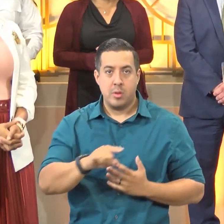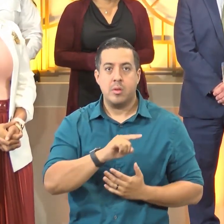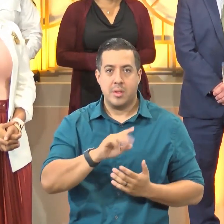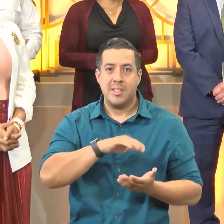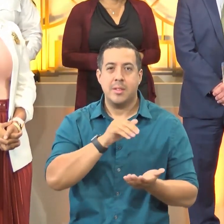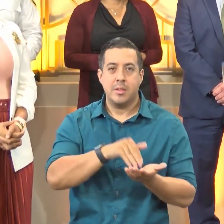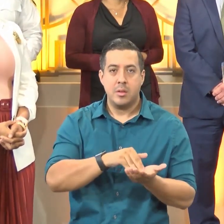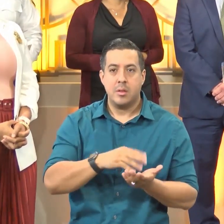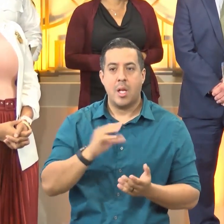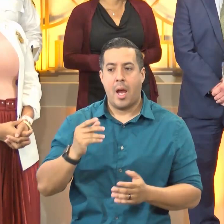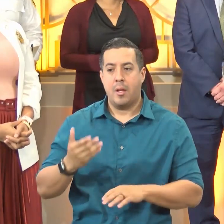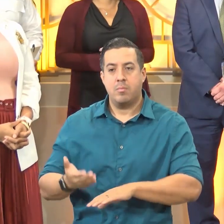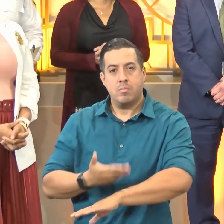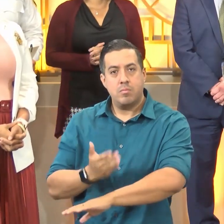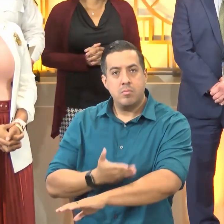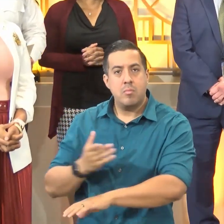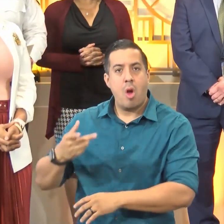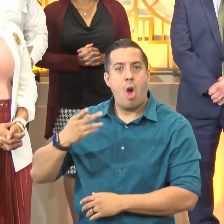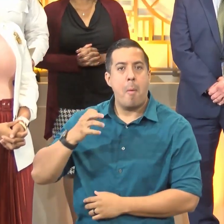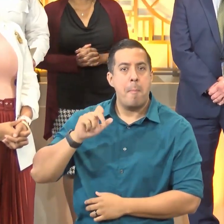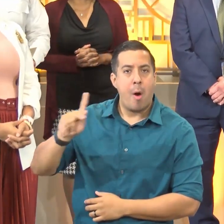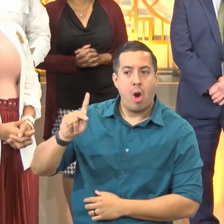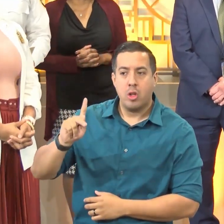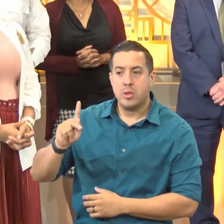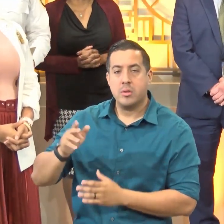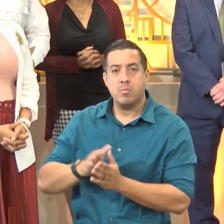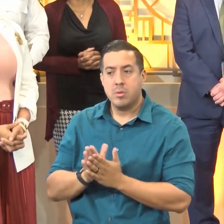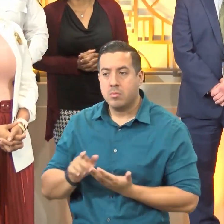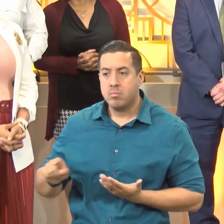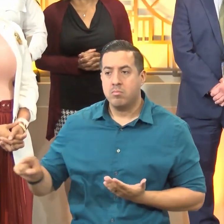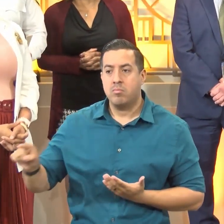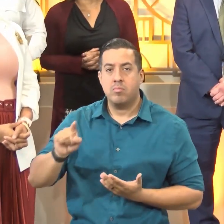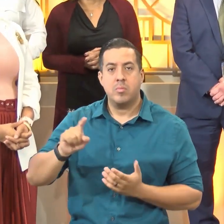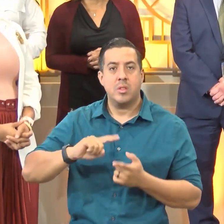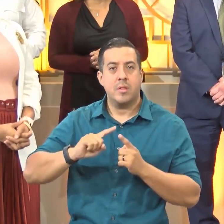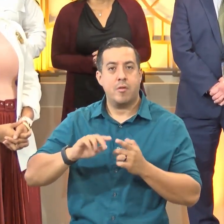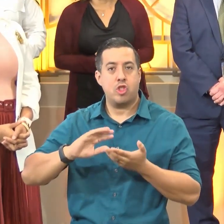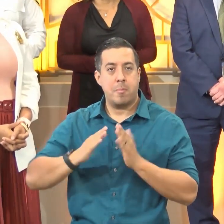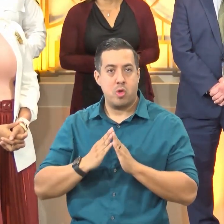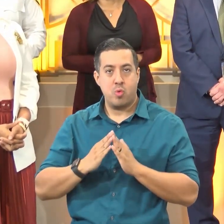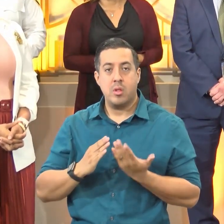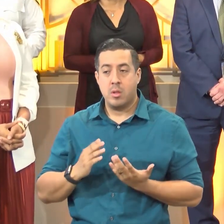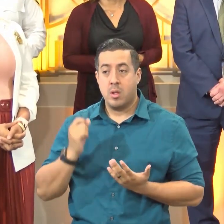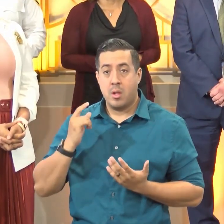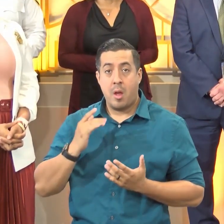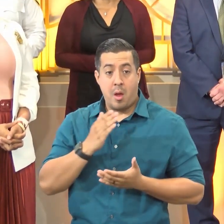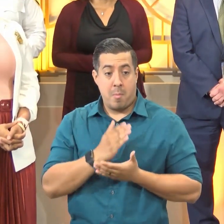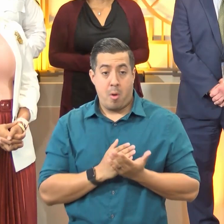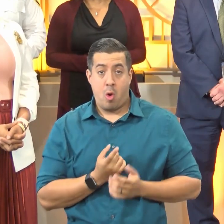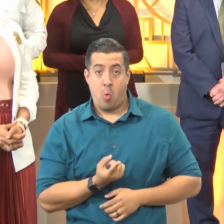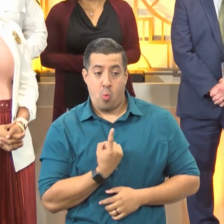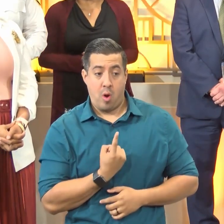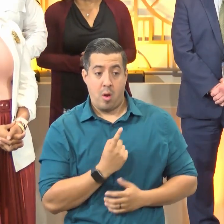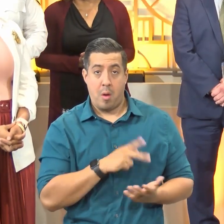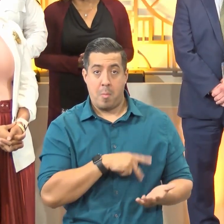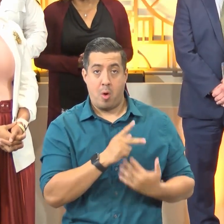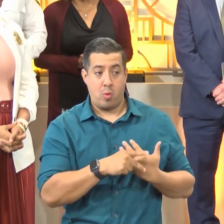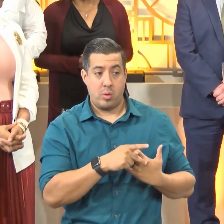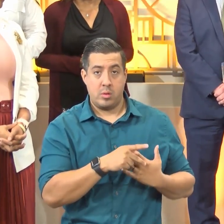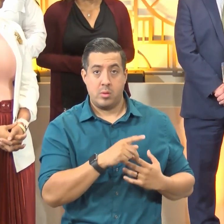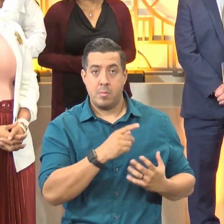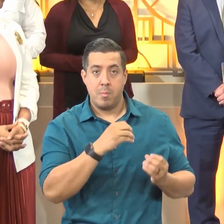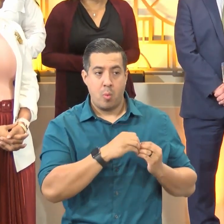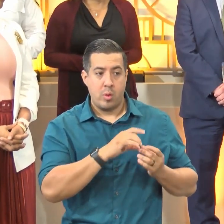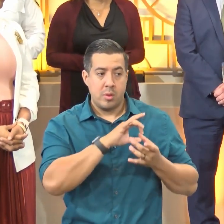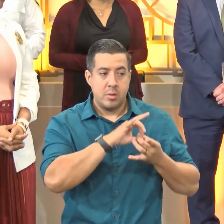upgrade neighborhood parks through our Love Our Parks Complete Communities initiative. Phase 1 of this program targeted 5